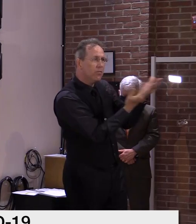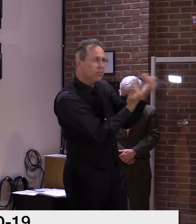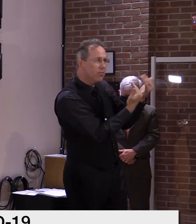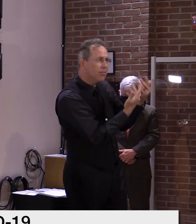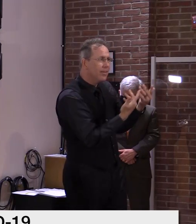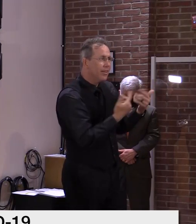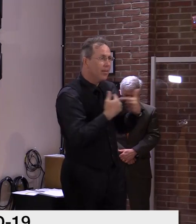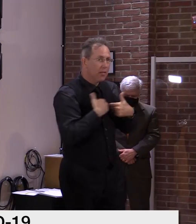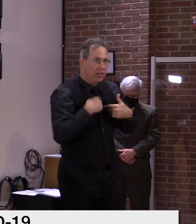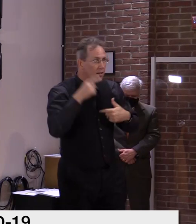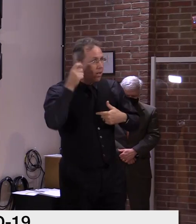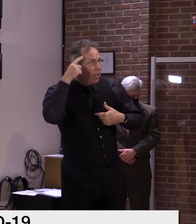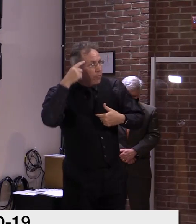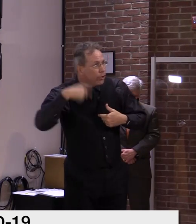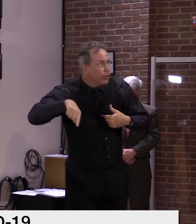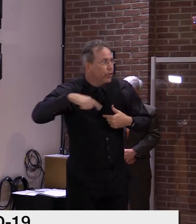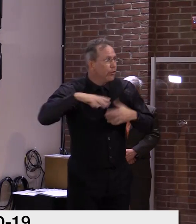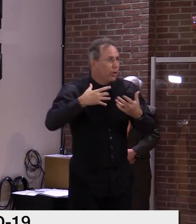point.